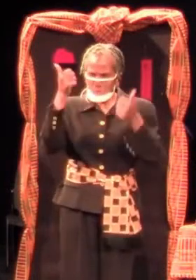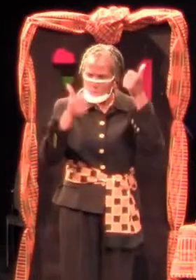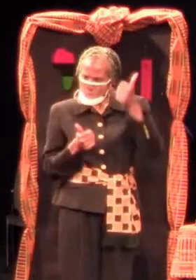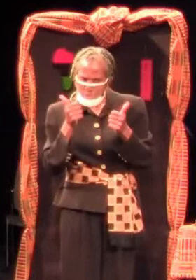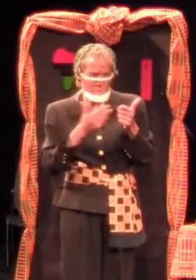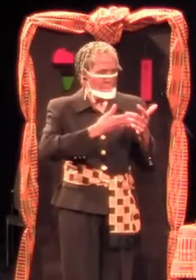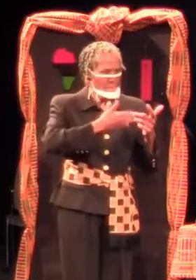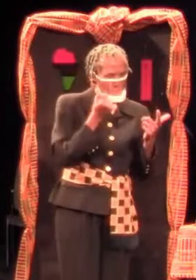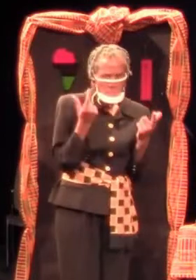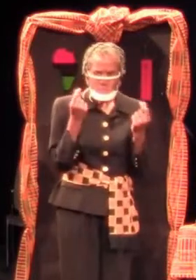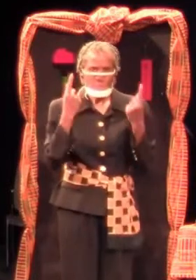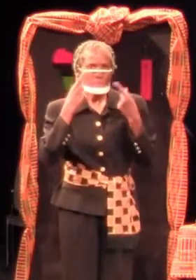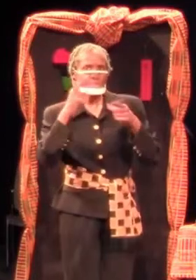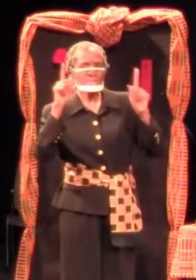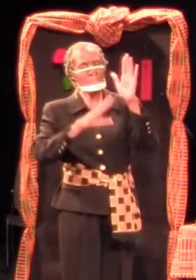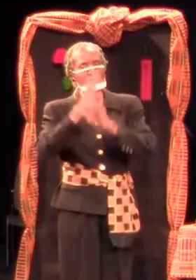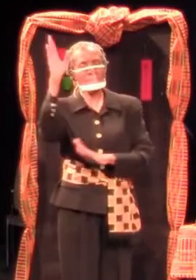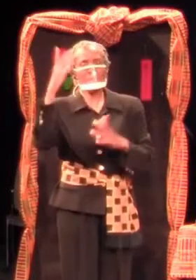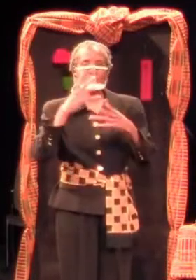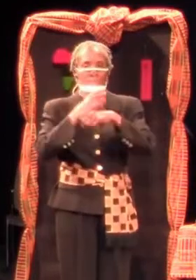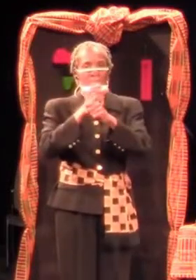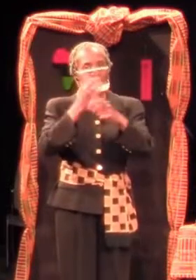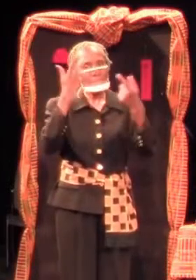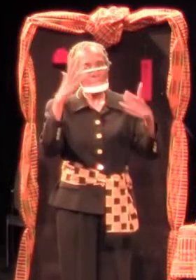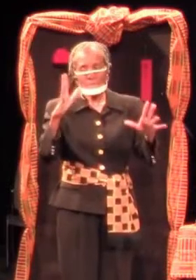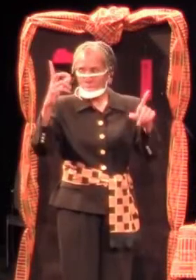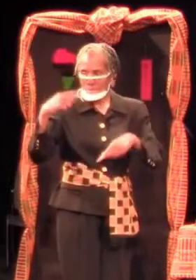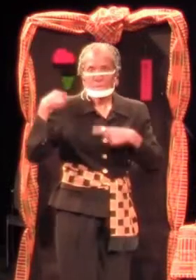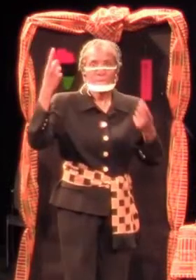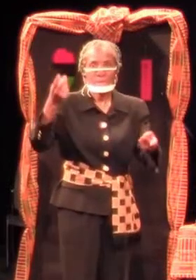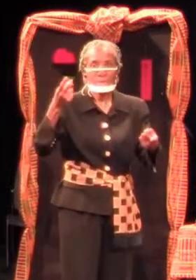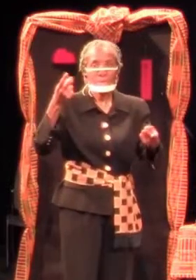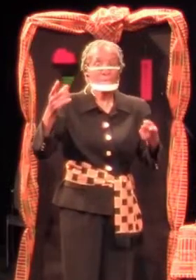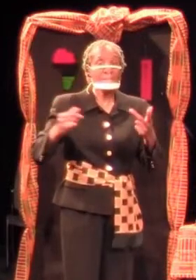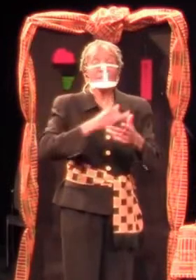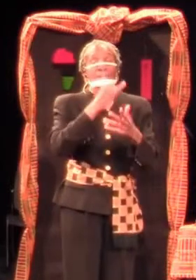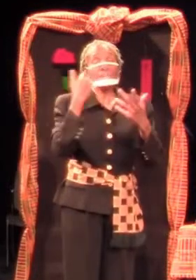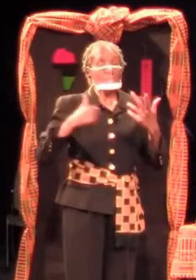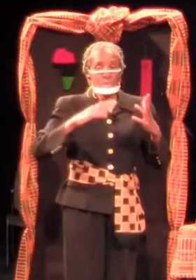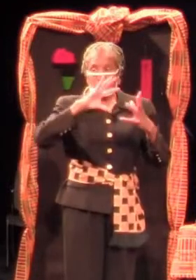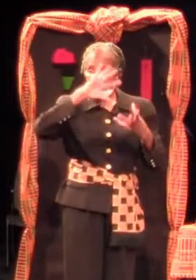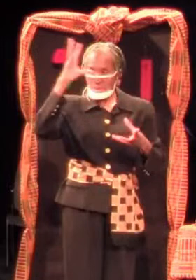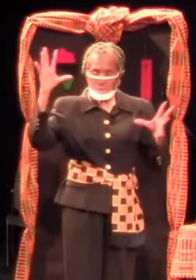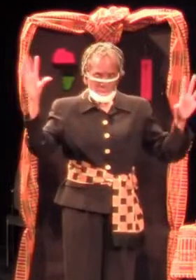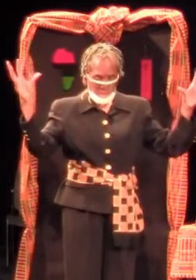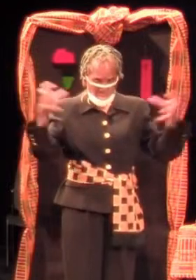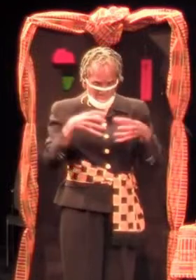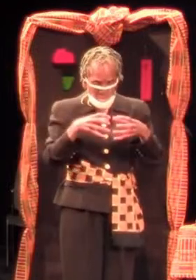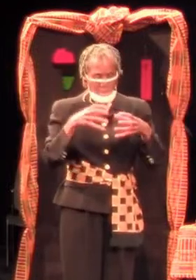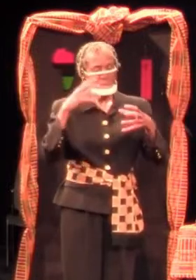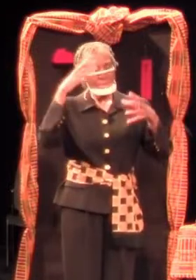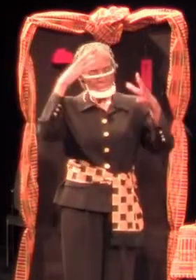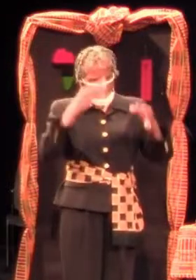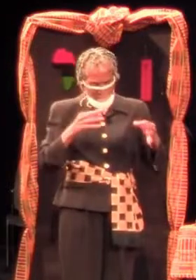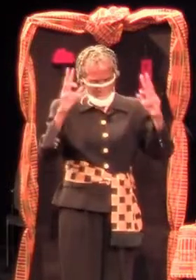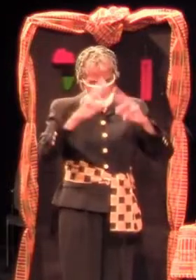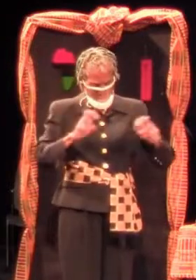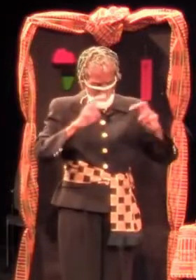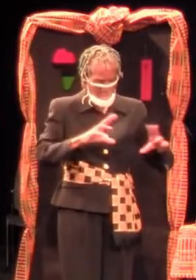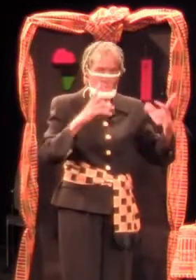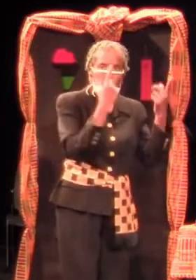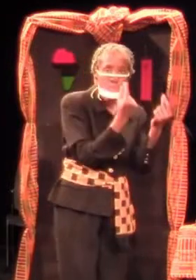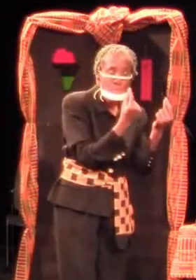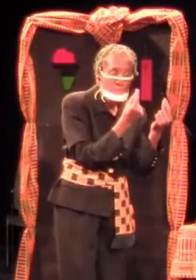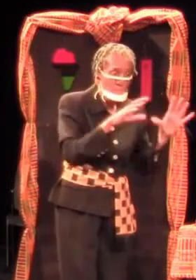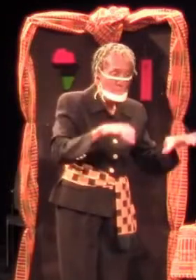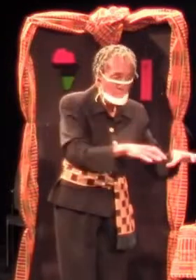on the best of what we have achieved and produced. For in the final analysis, practice proves everything. It is both the